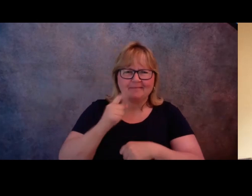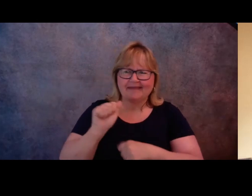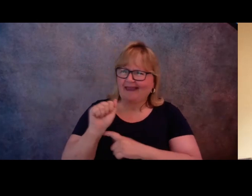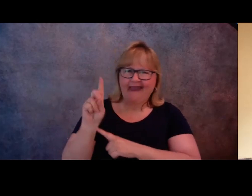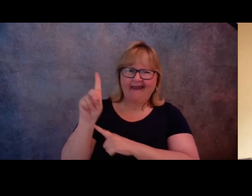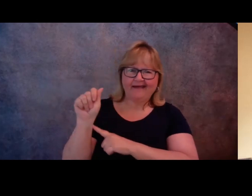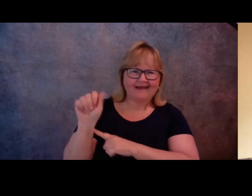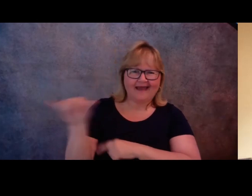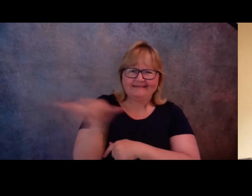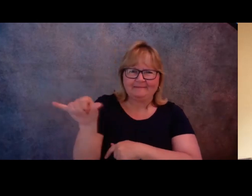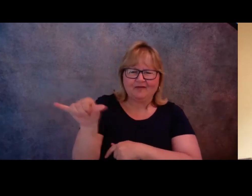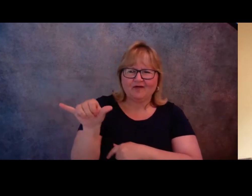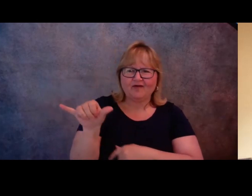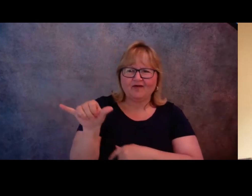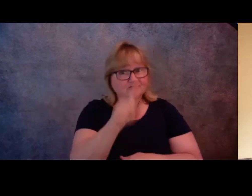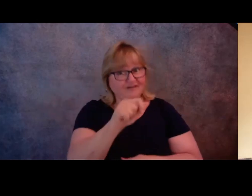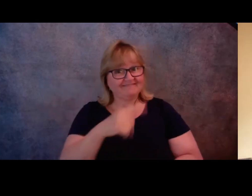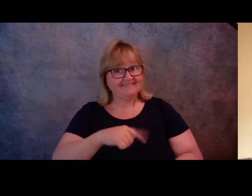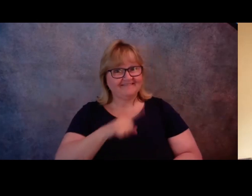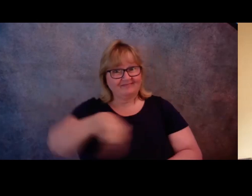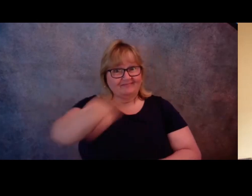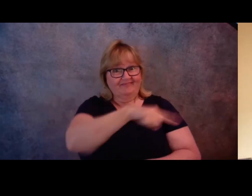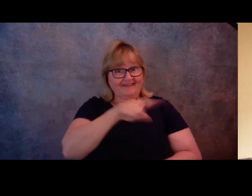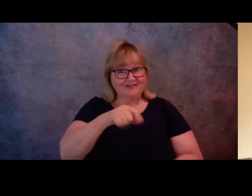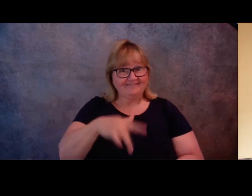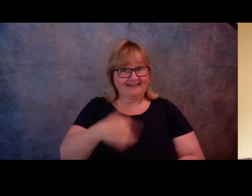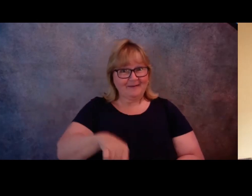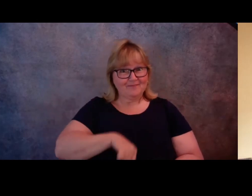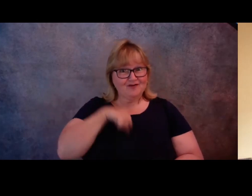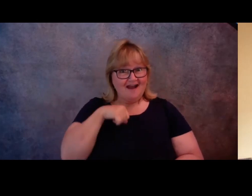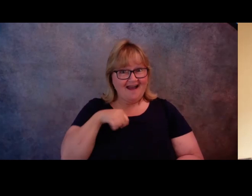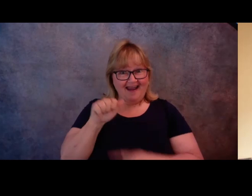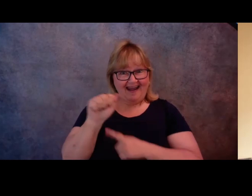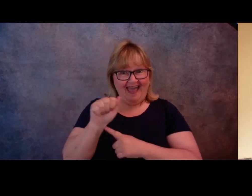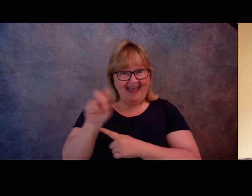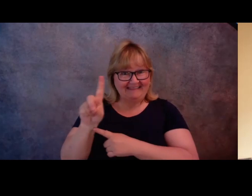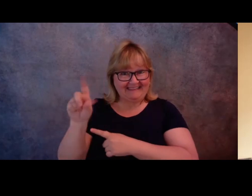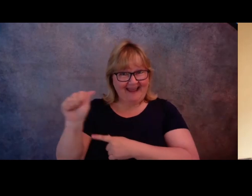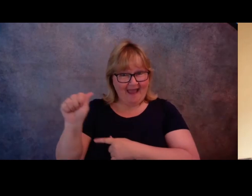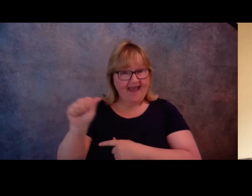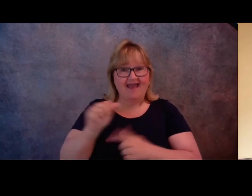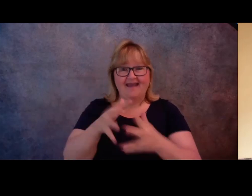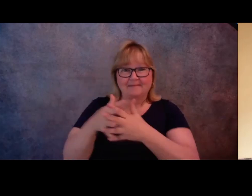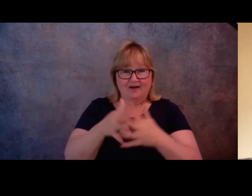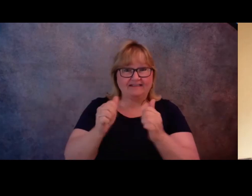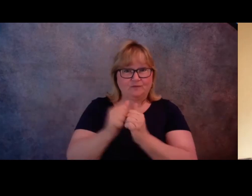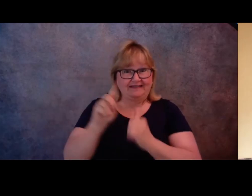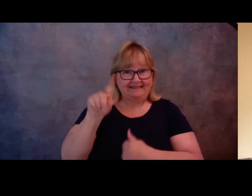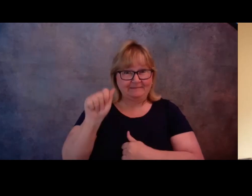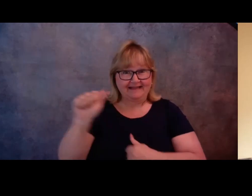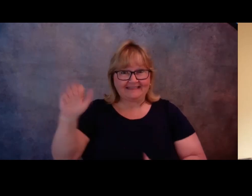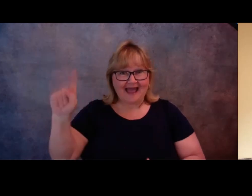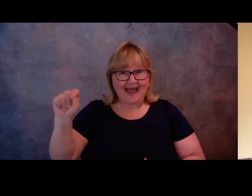that it was the Americans with Disabilities Act that really, really kickstarted the movement worldwide